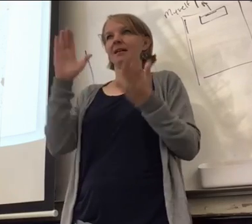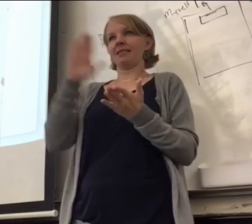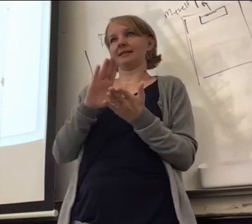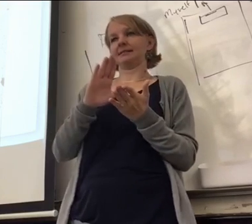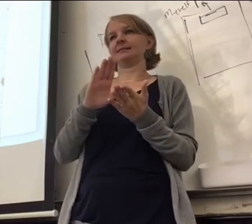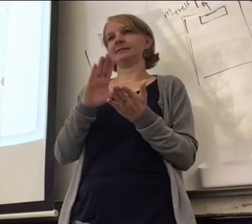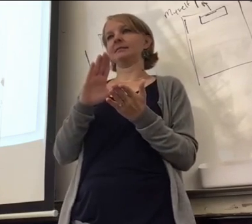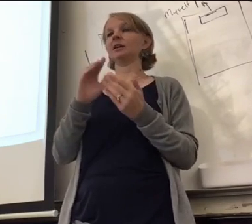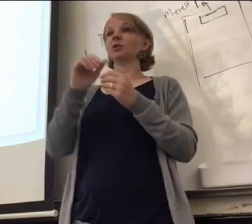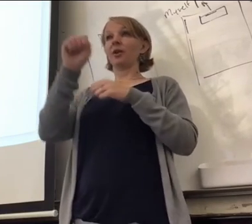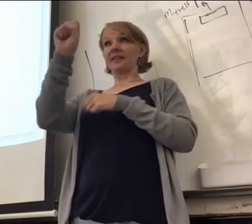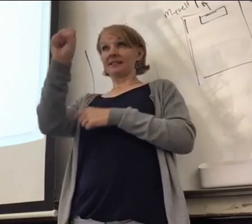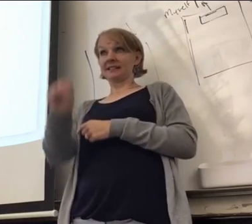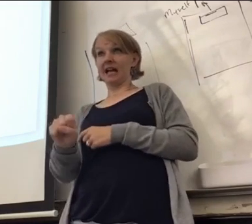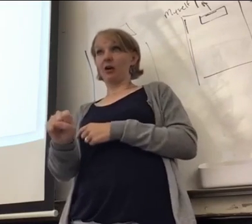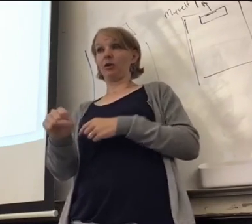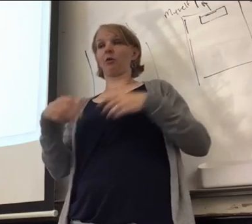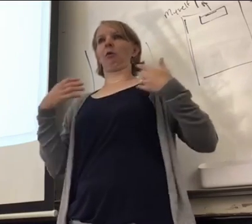In the South,